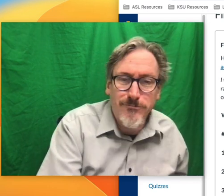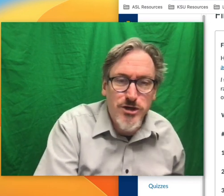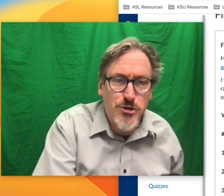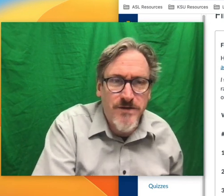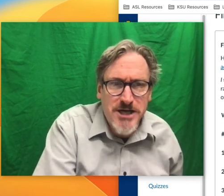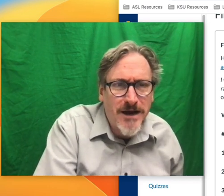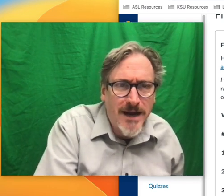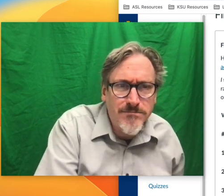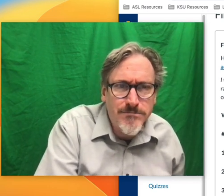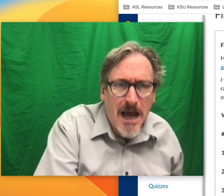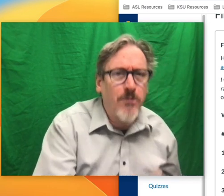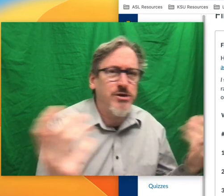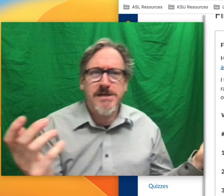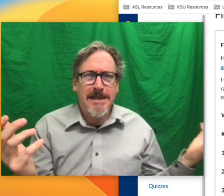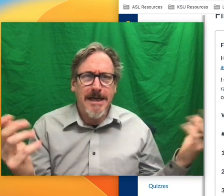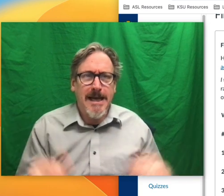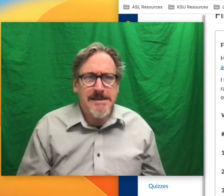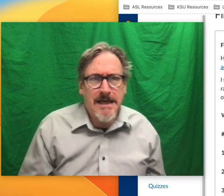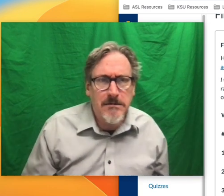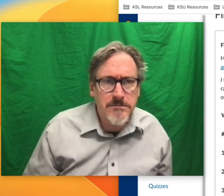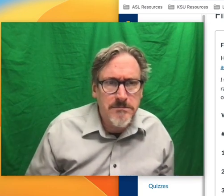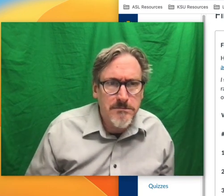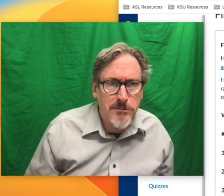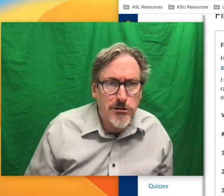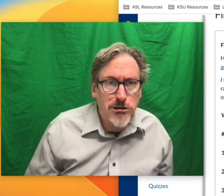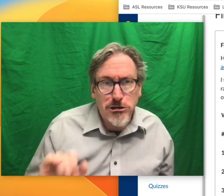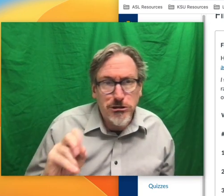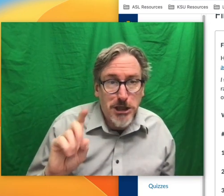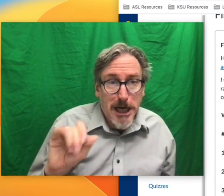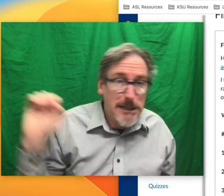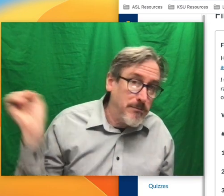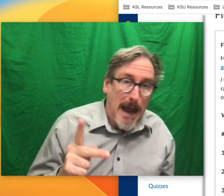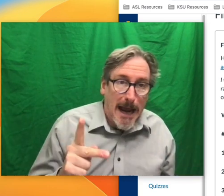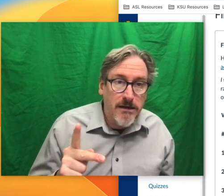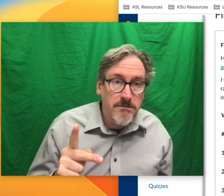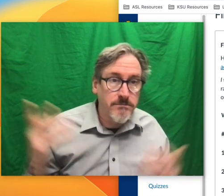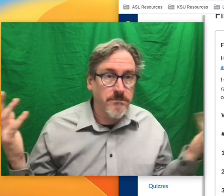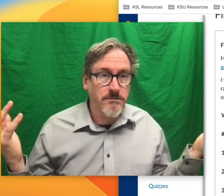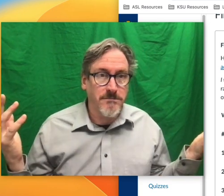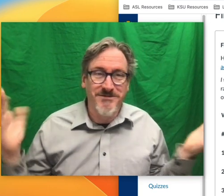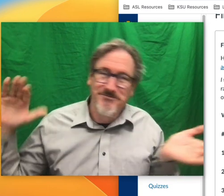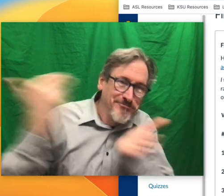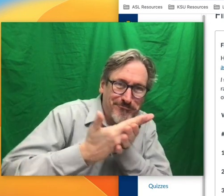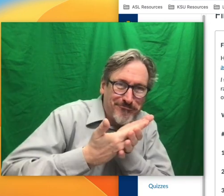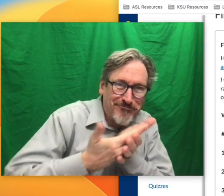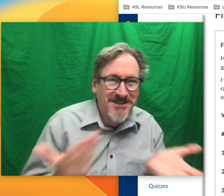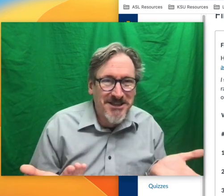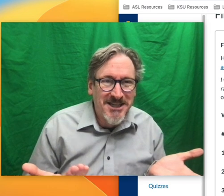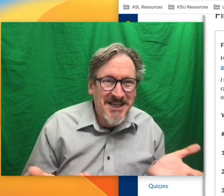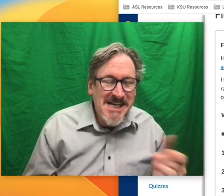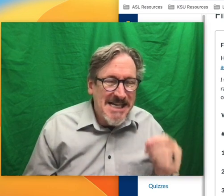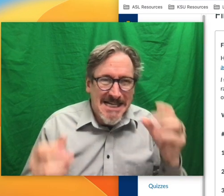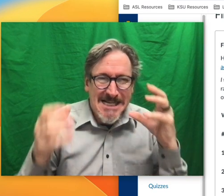Like Return of the Jedi. How would you sign that in ASL? Jedi's back.